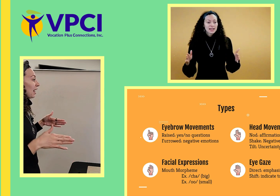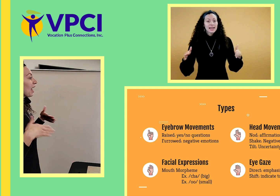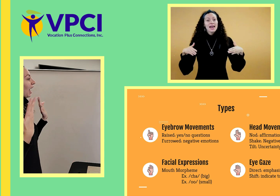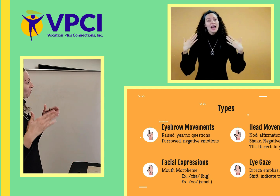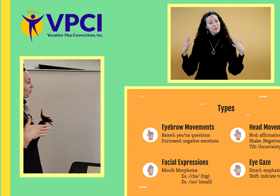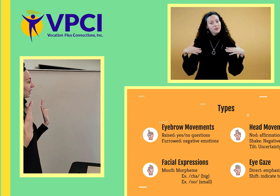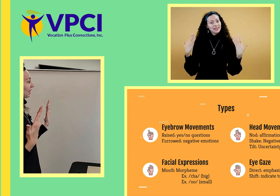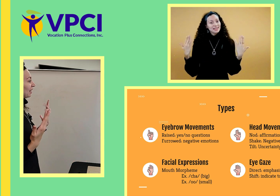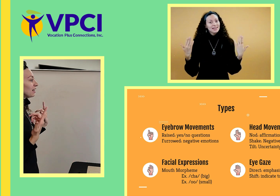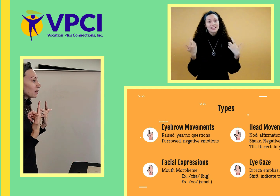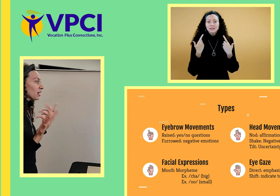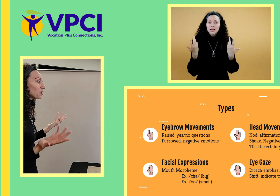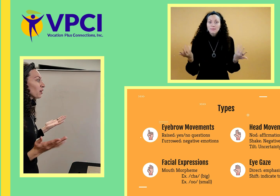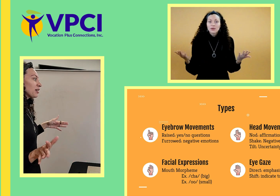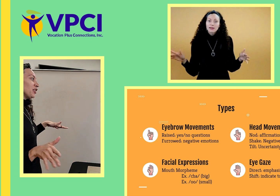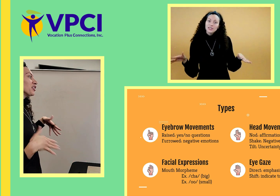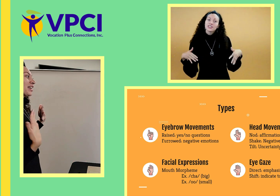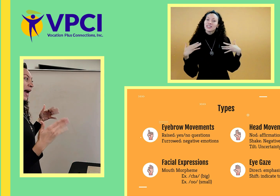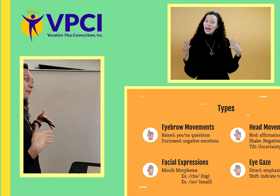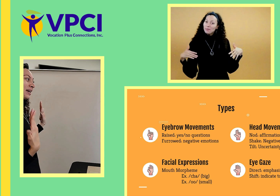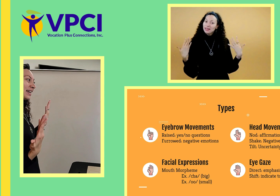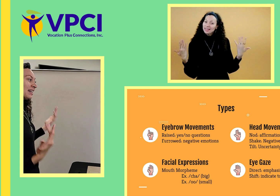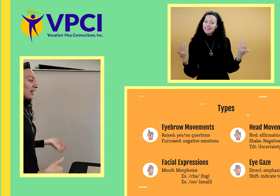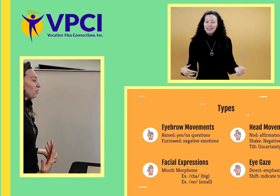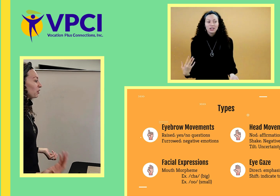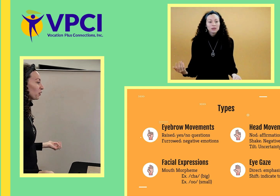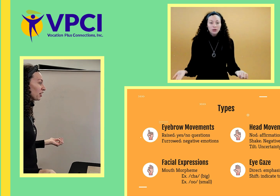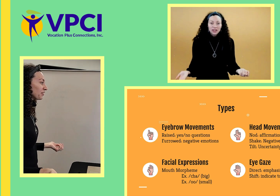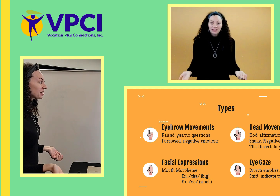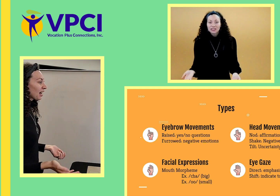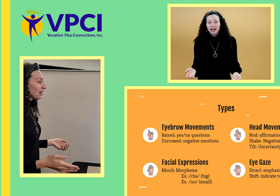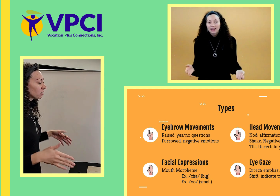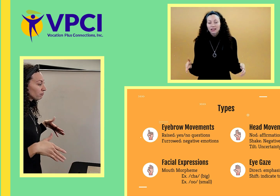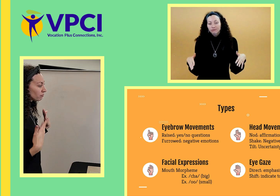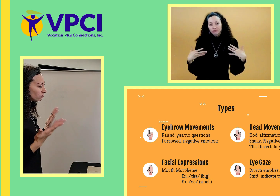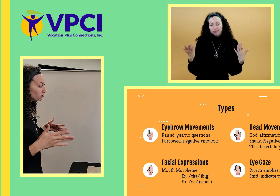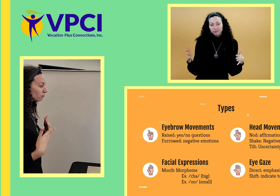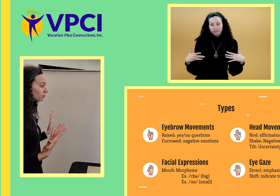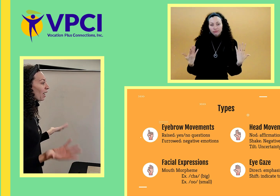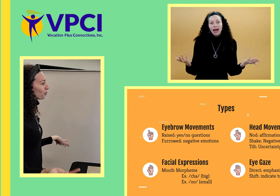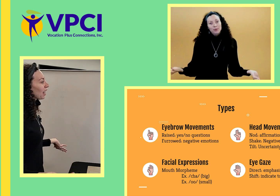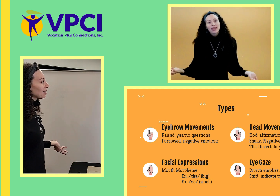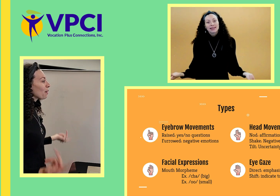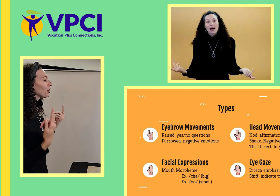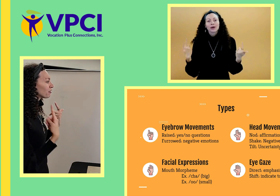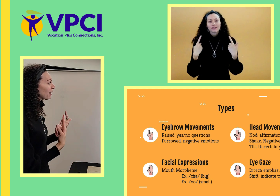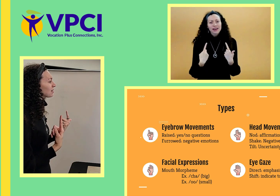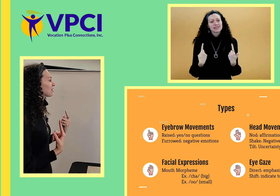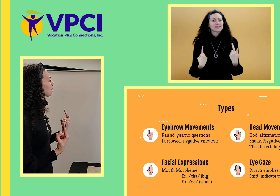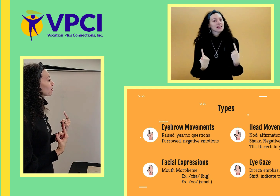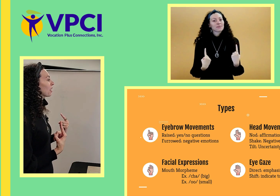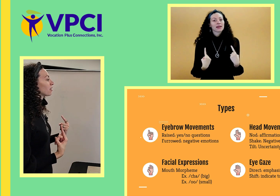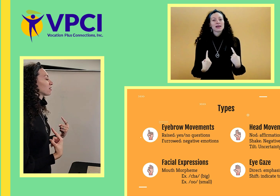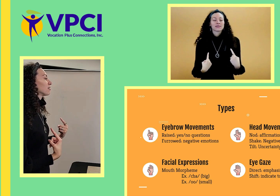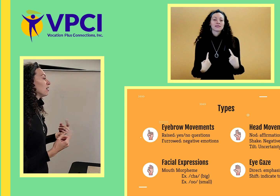you're signing happy, sometimes you want to make sure you look happy. It'd be weird if you're signing happy like that, but your face